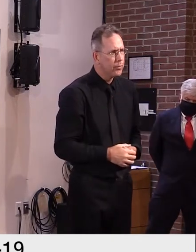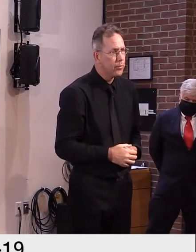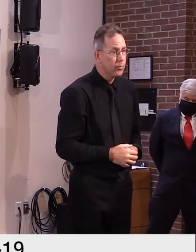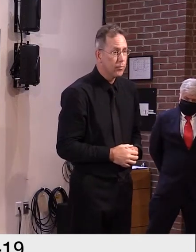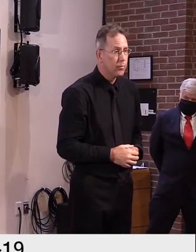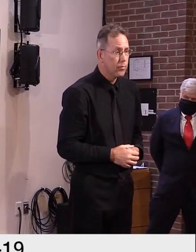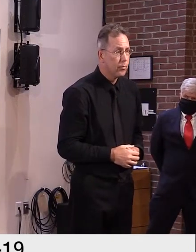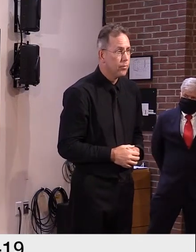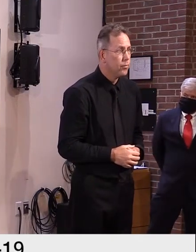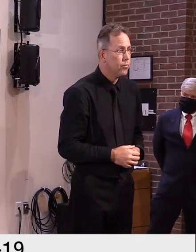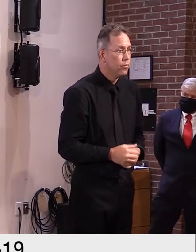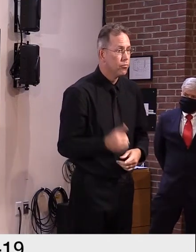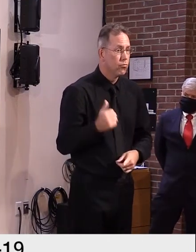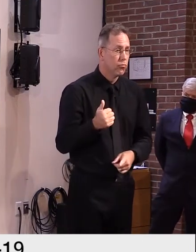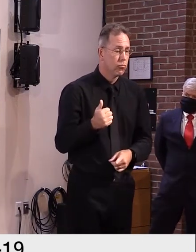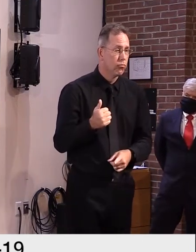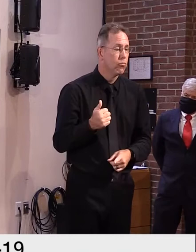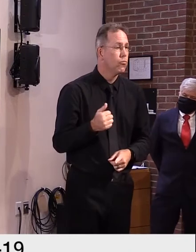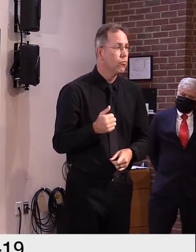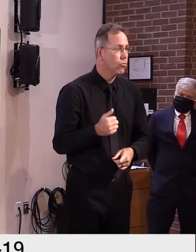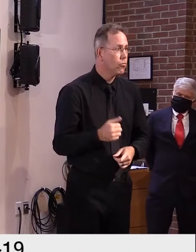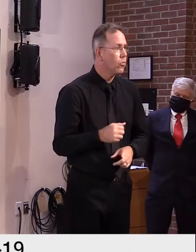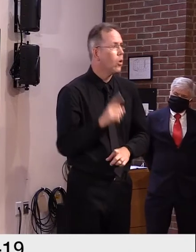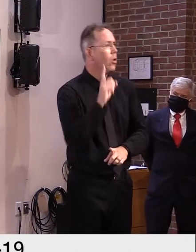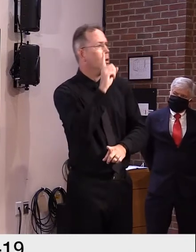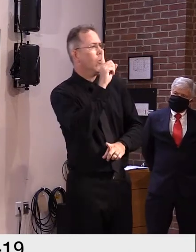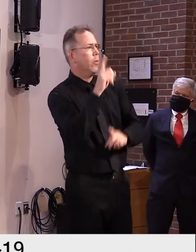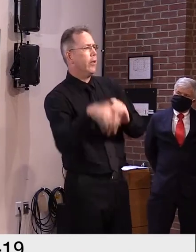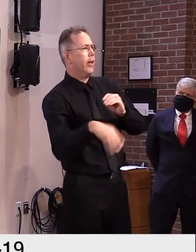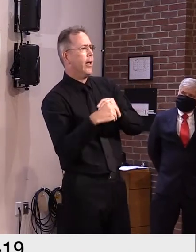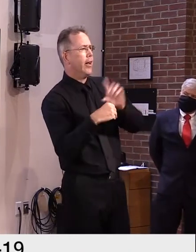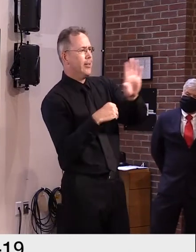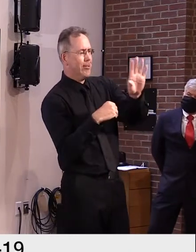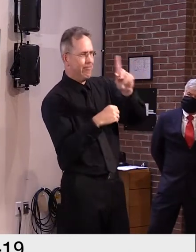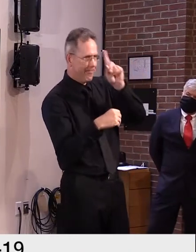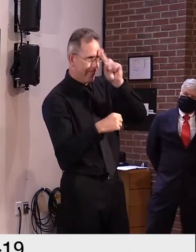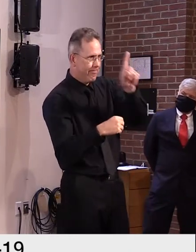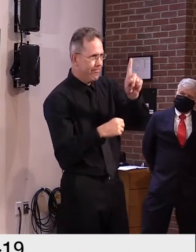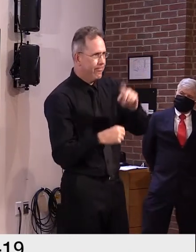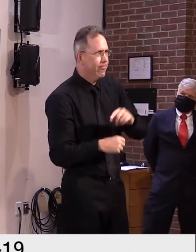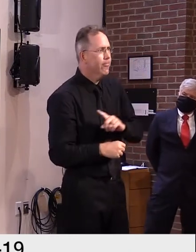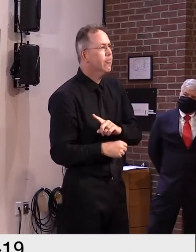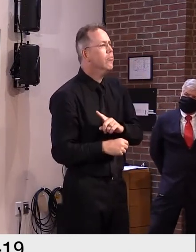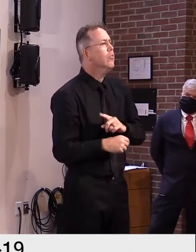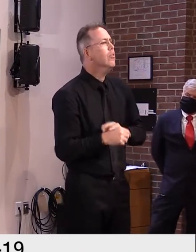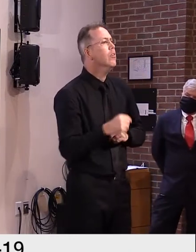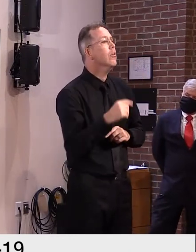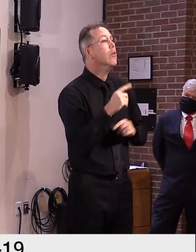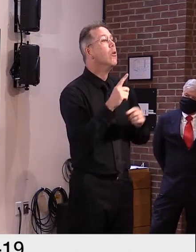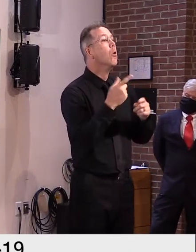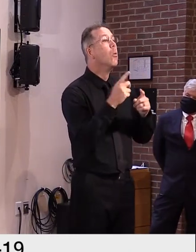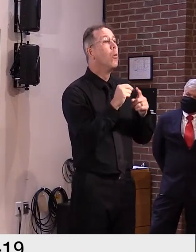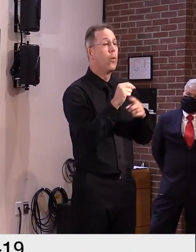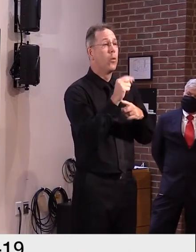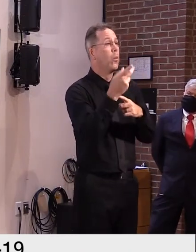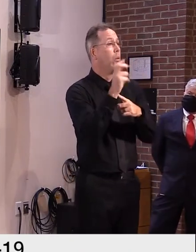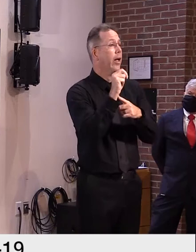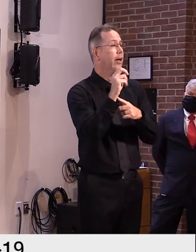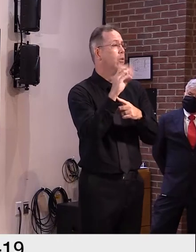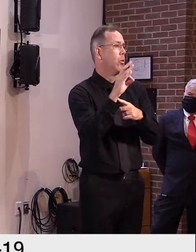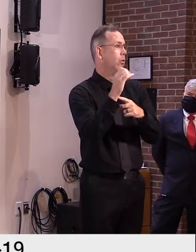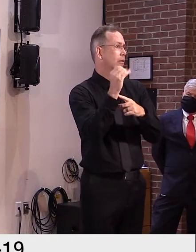Okay, thank you very much. I will also just add quickly that when and if we should use antigen testing in those